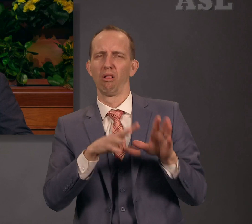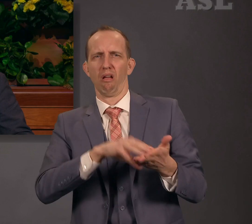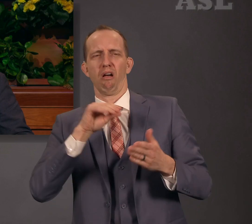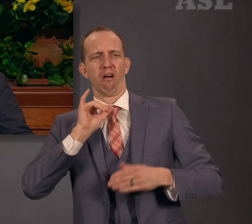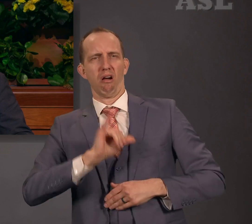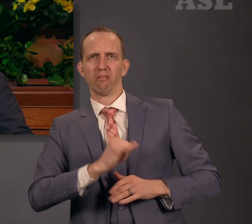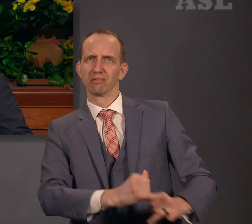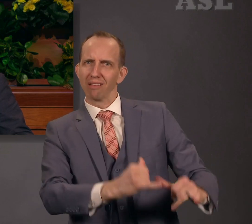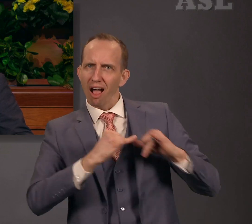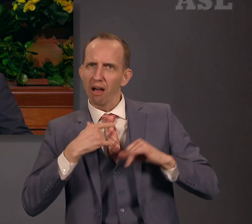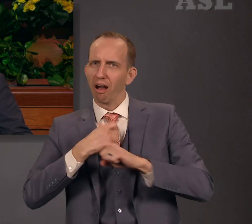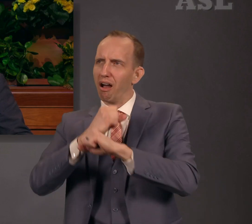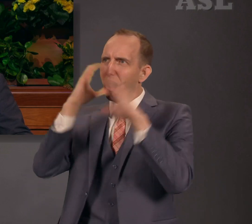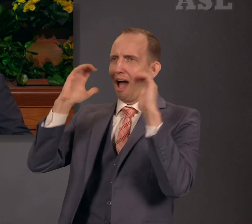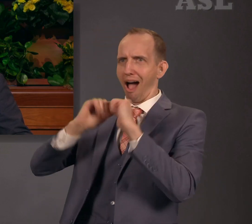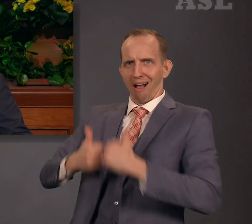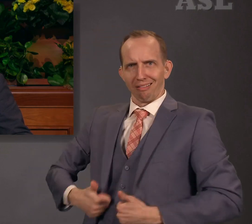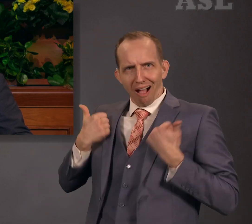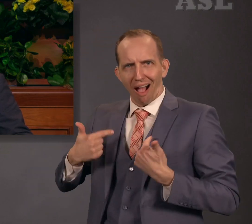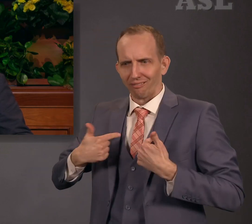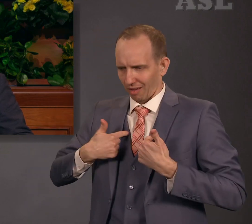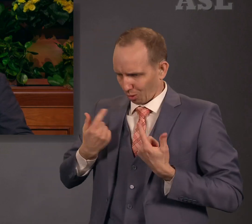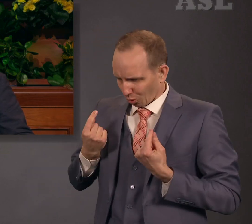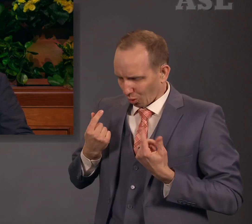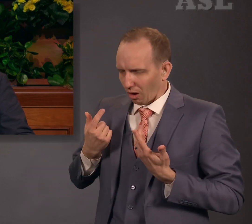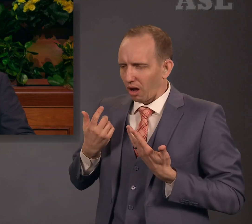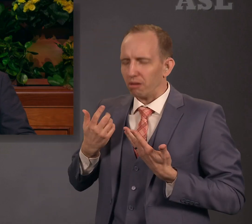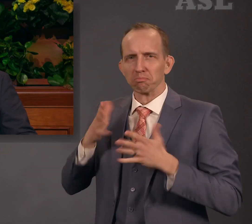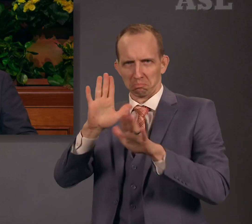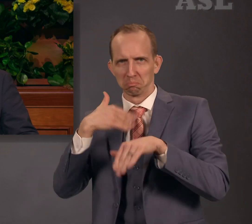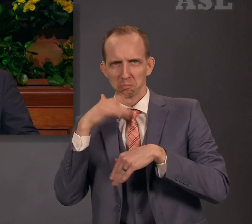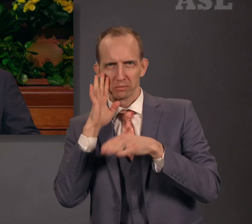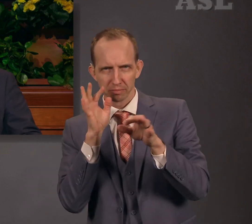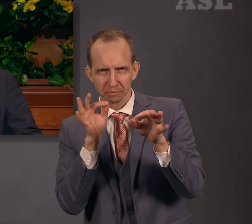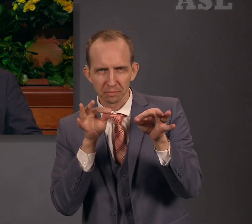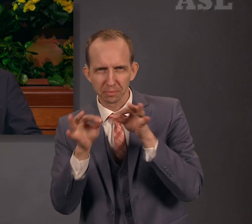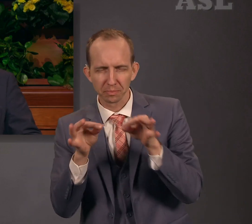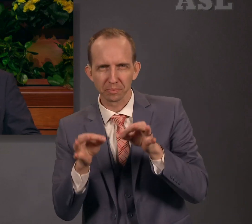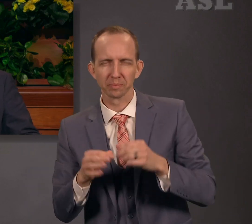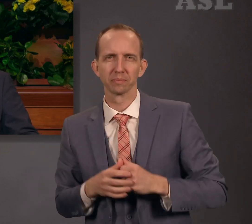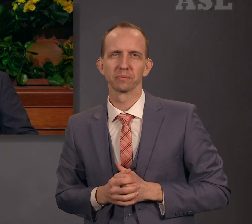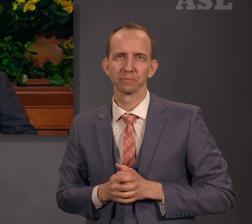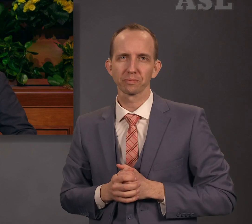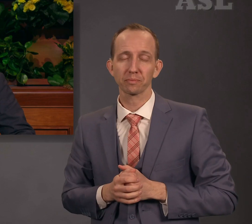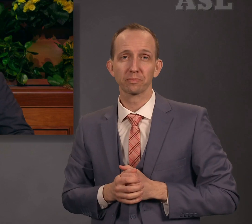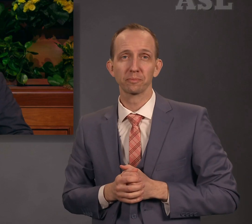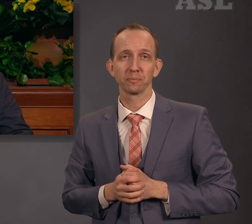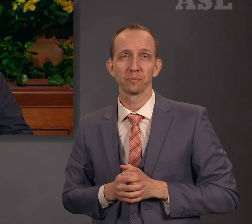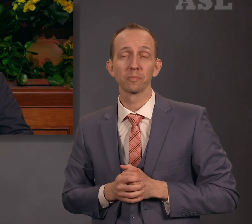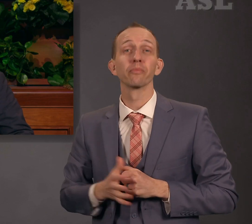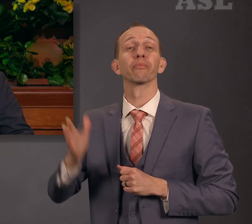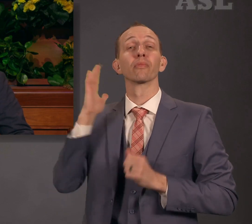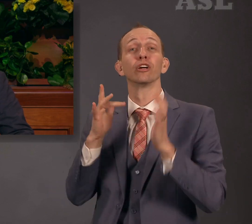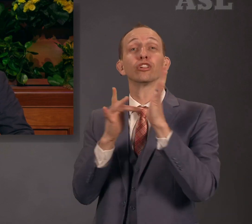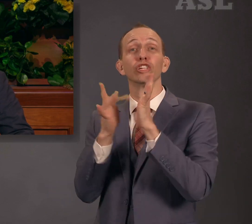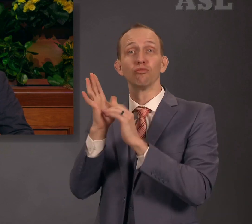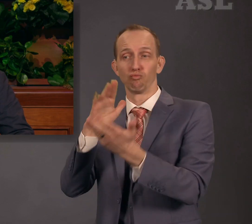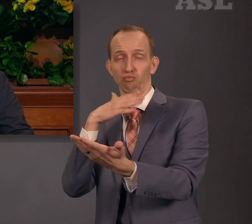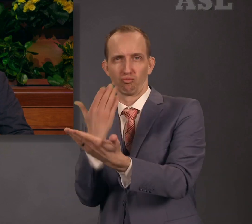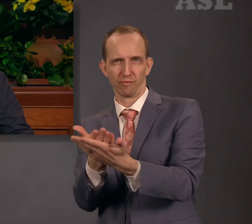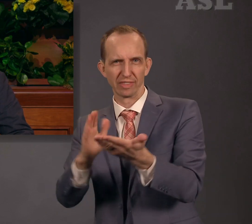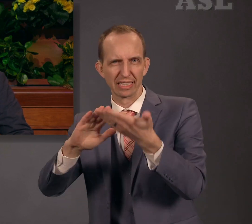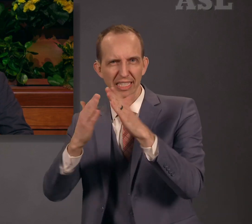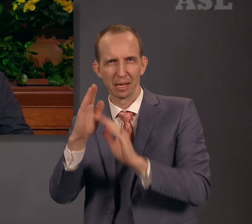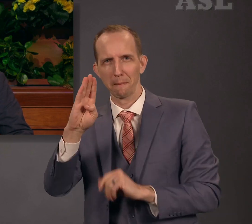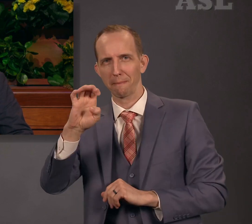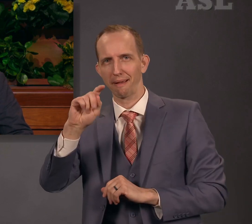lives as we face our individual challenges. When the Savior arrived in Bethany, all had lost hope